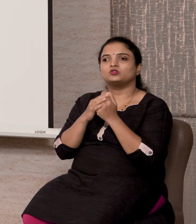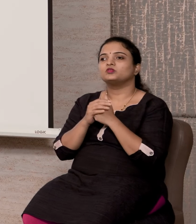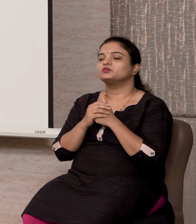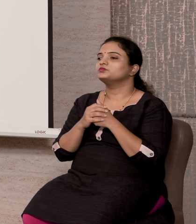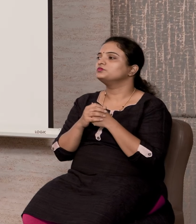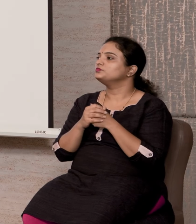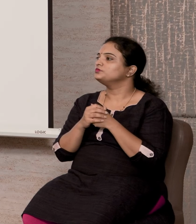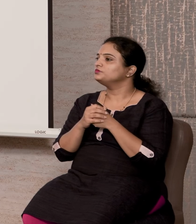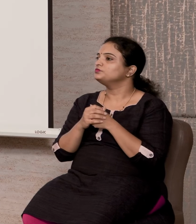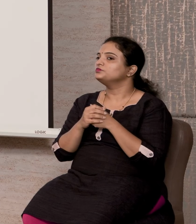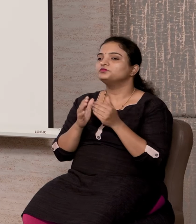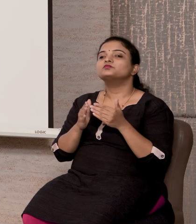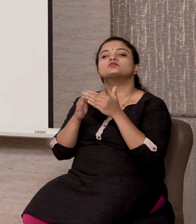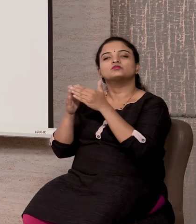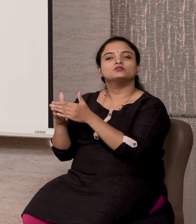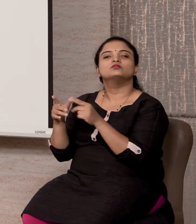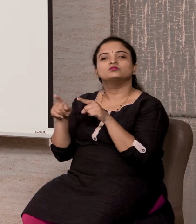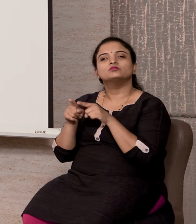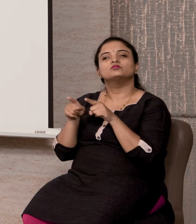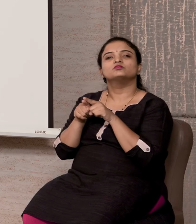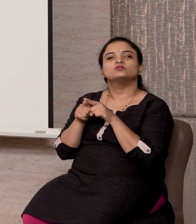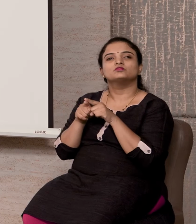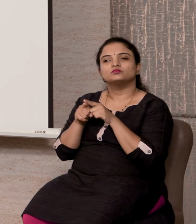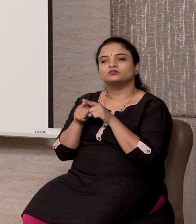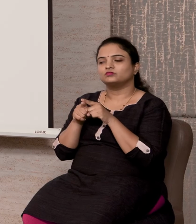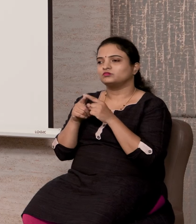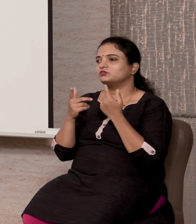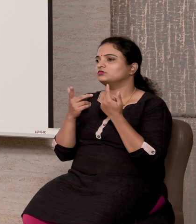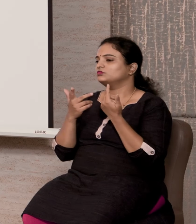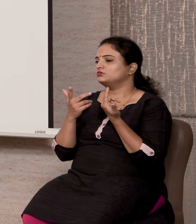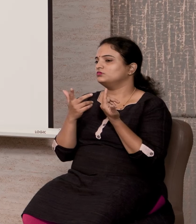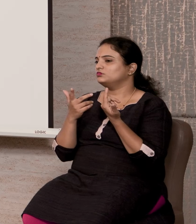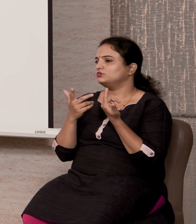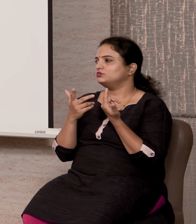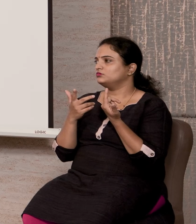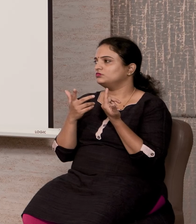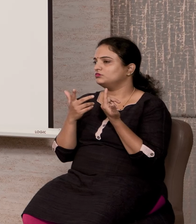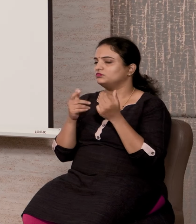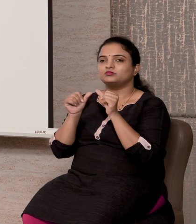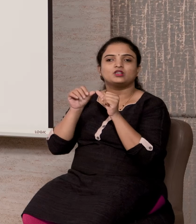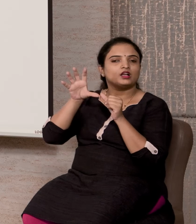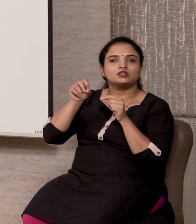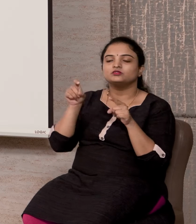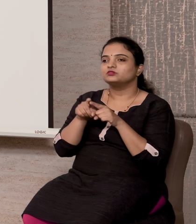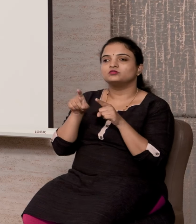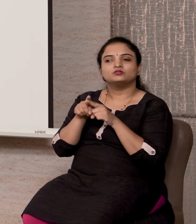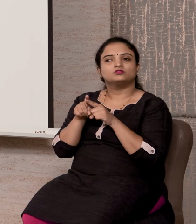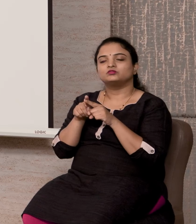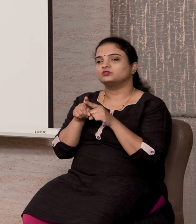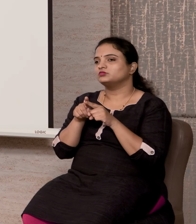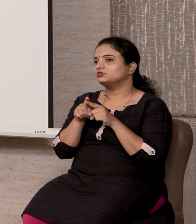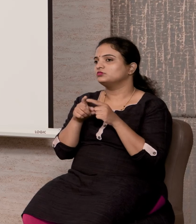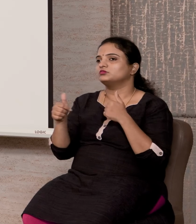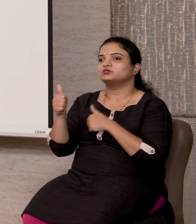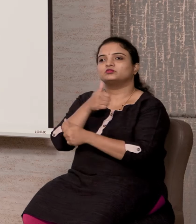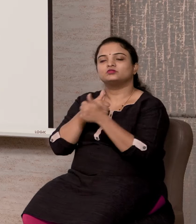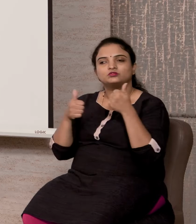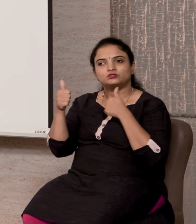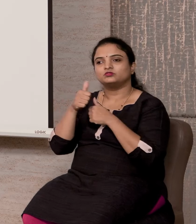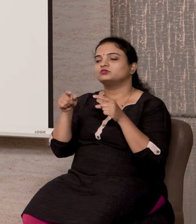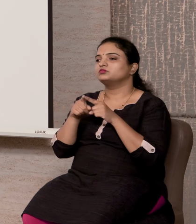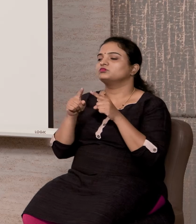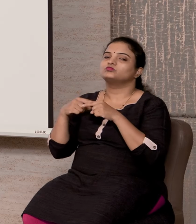it out. Another type of, in this direction of teaching accessibly, right? So computational thinking, which is becoming,